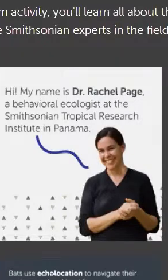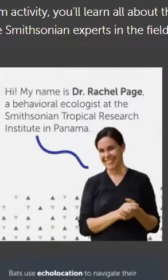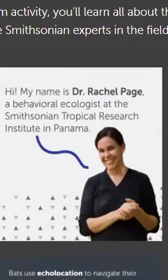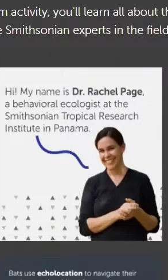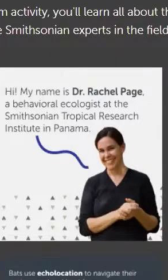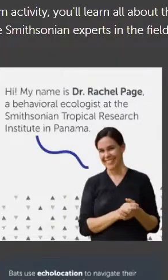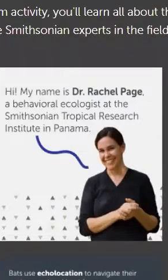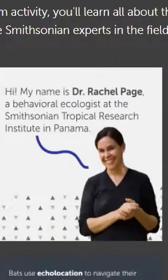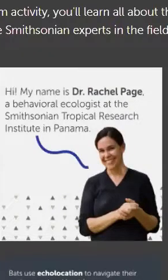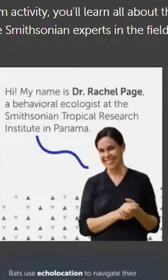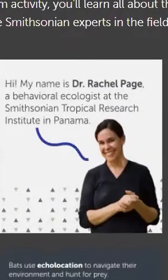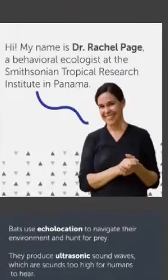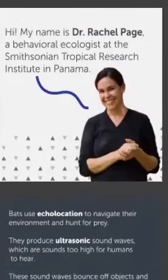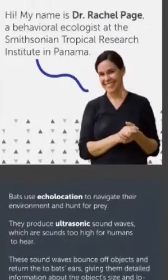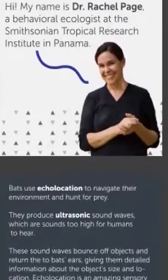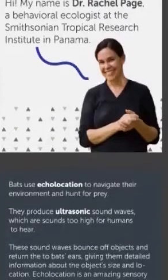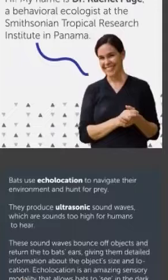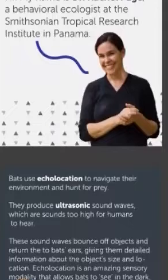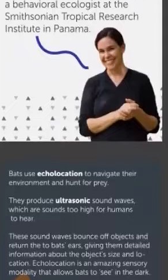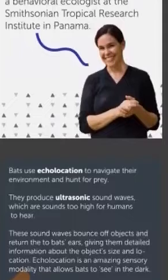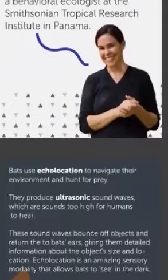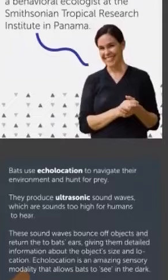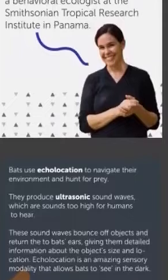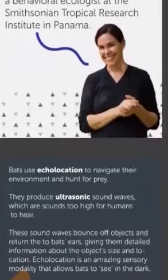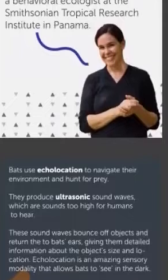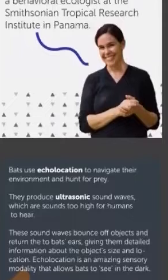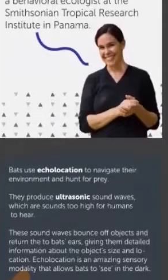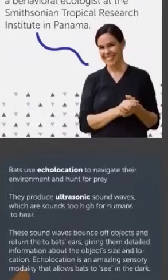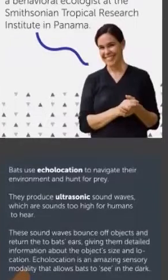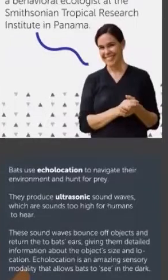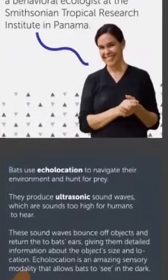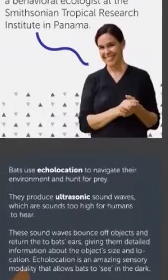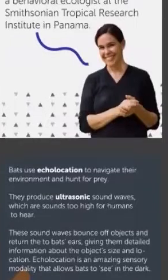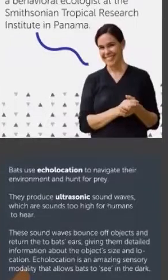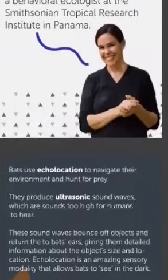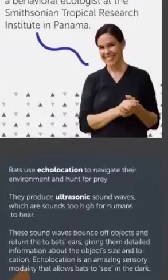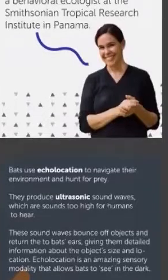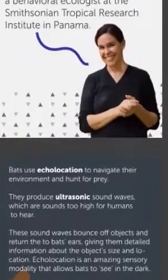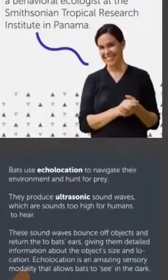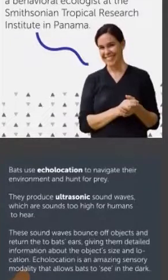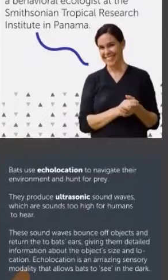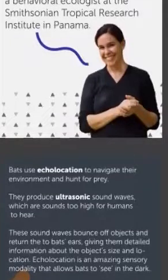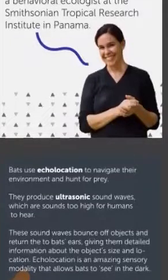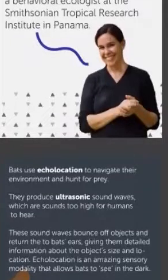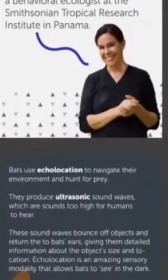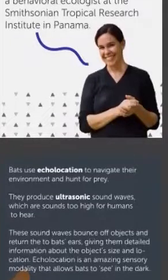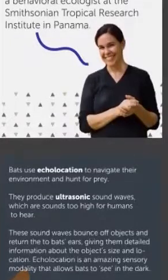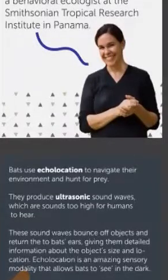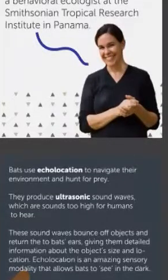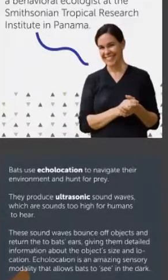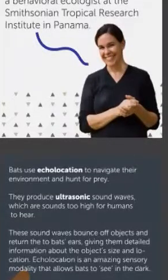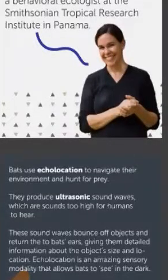is an animation. It's based on Dr. Page's lab work, and it gives an introduction to the 2 main characters, the Tangara